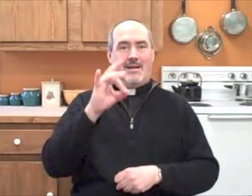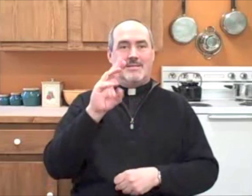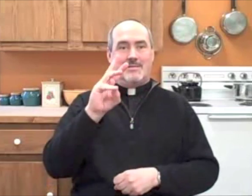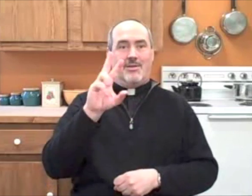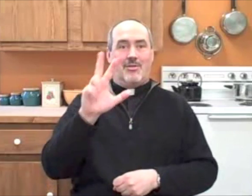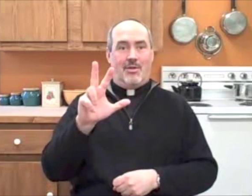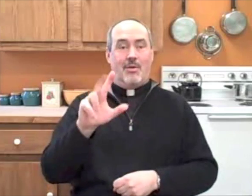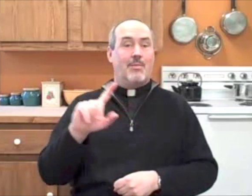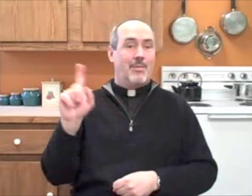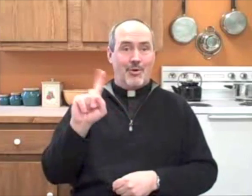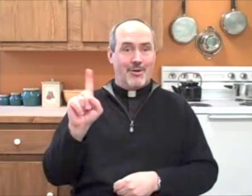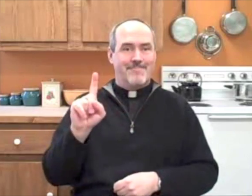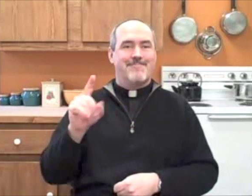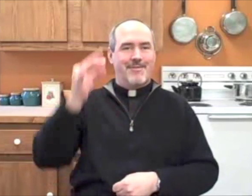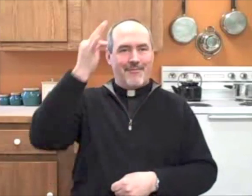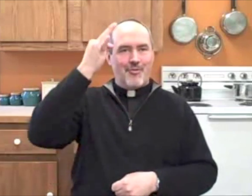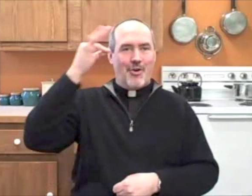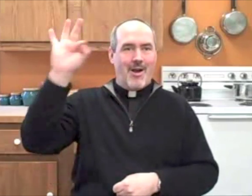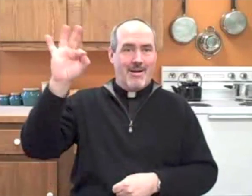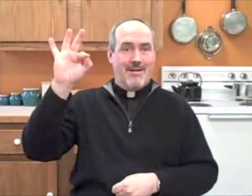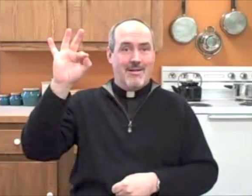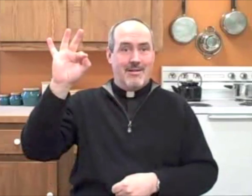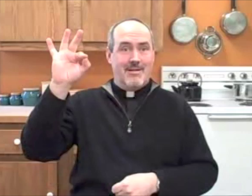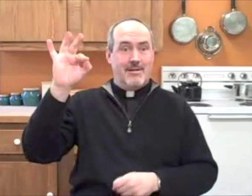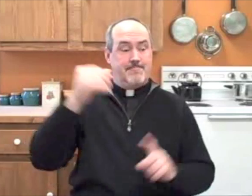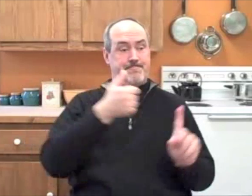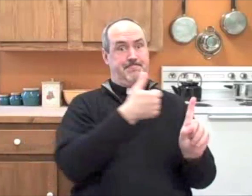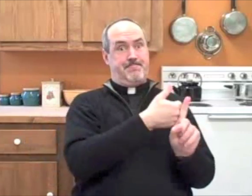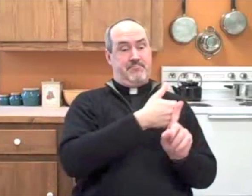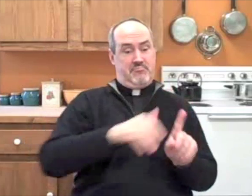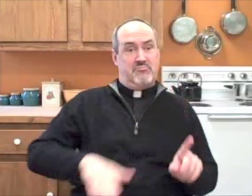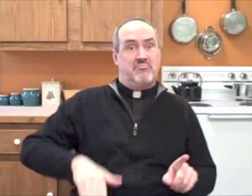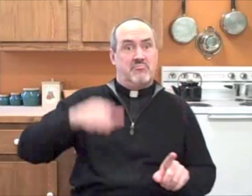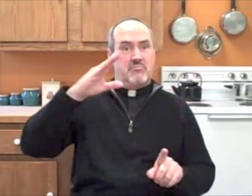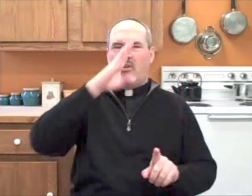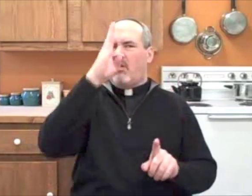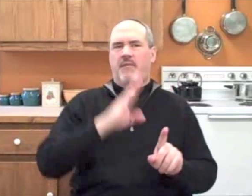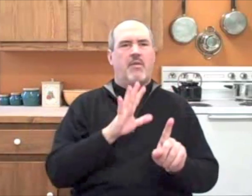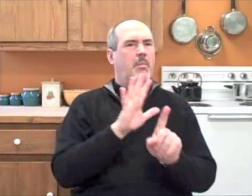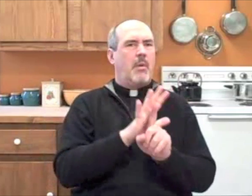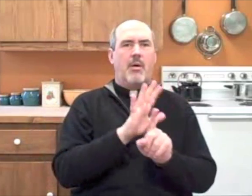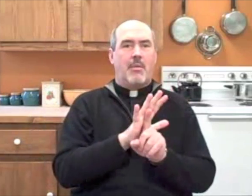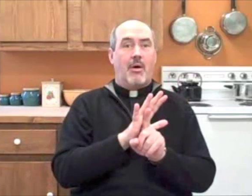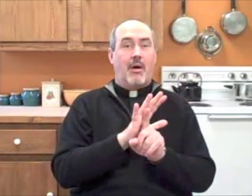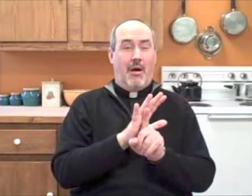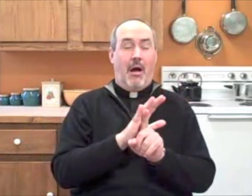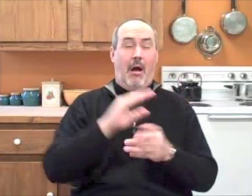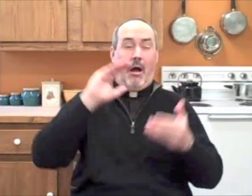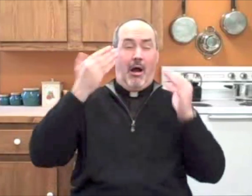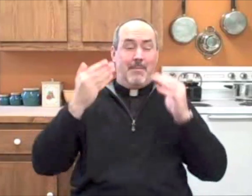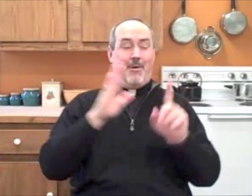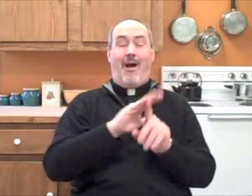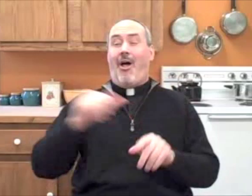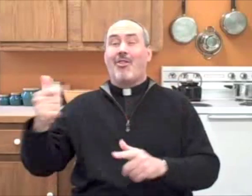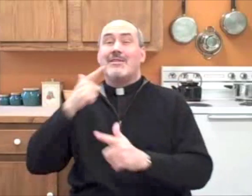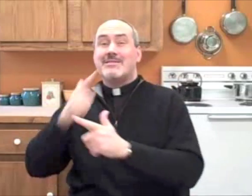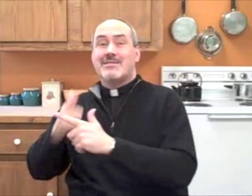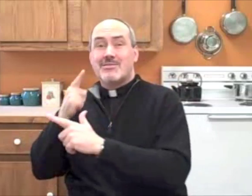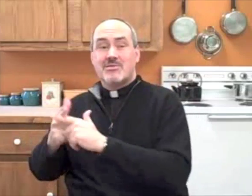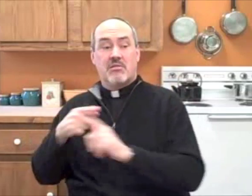Leonie was born in 1863 in France. She was not popular compared to her other